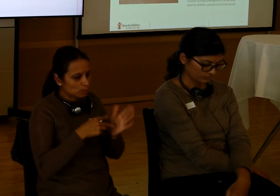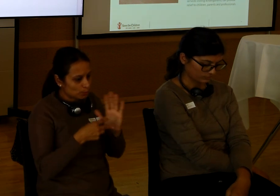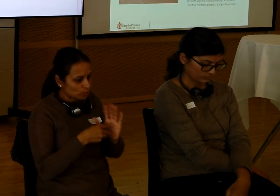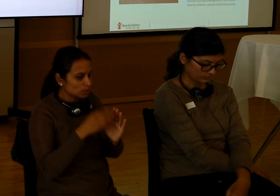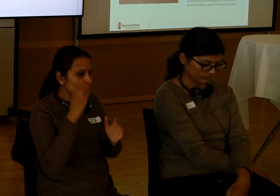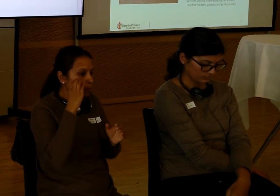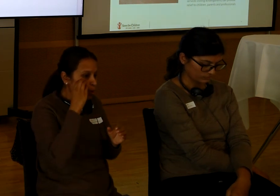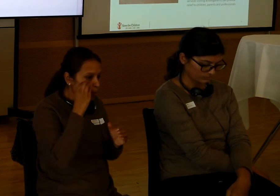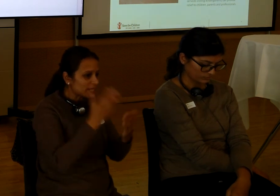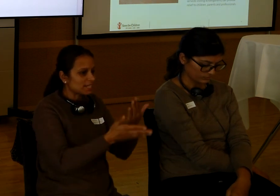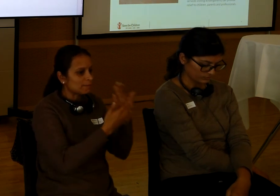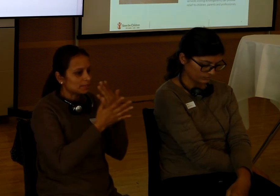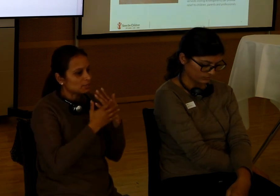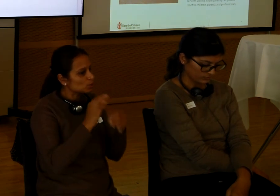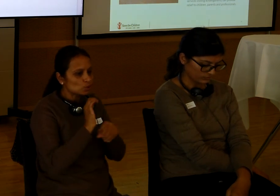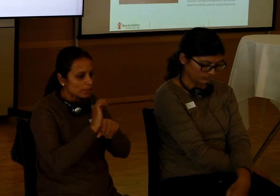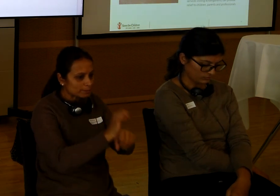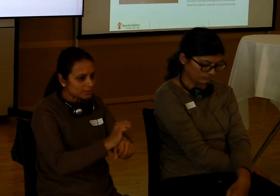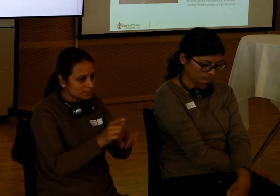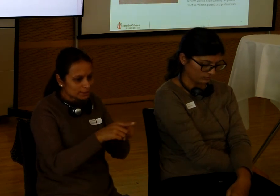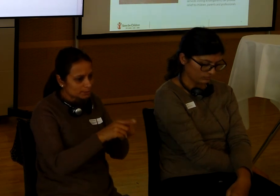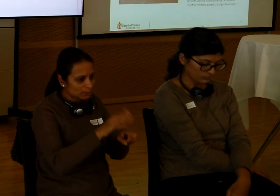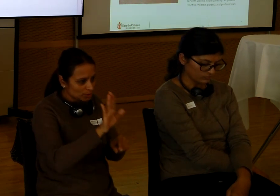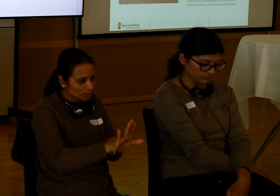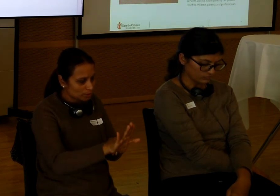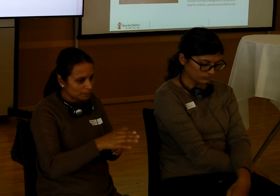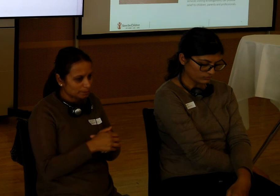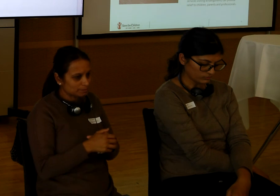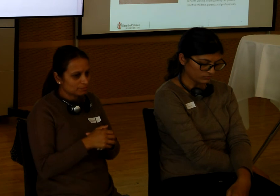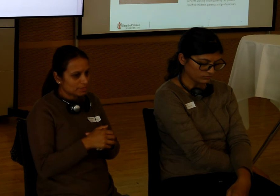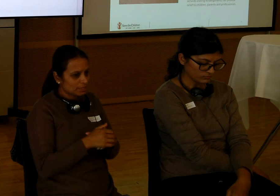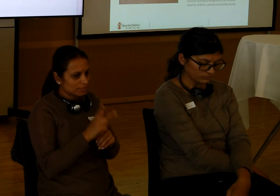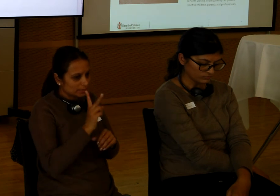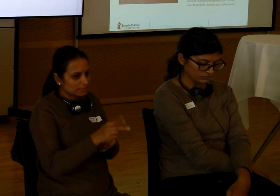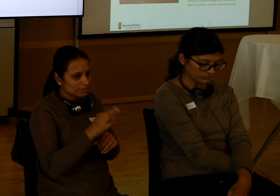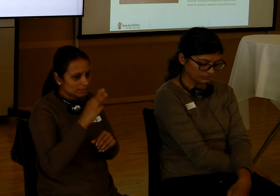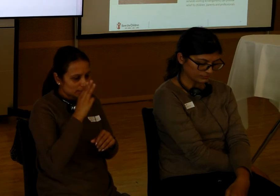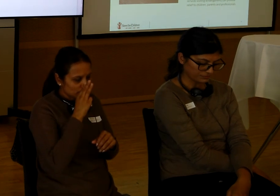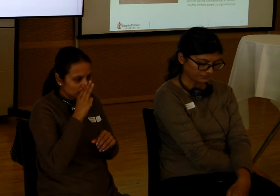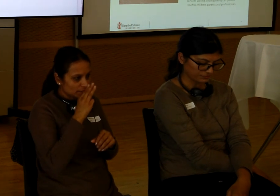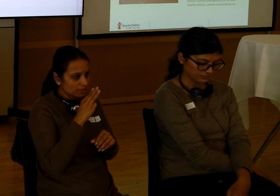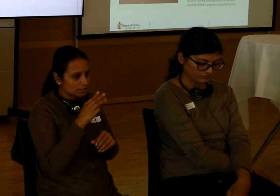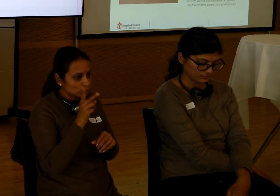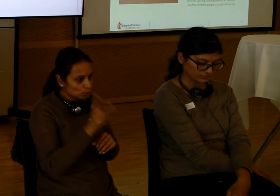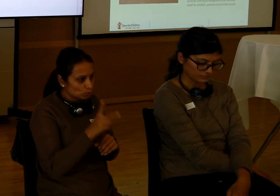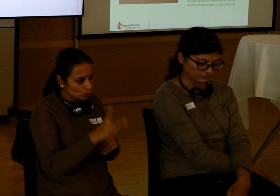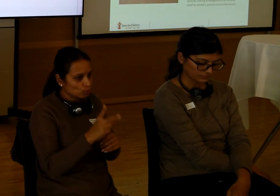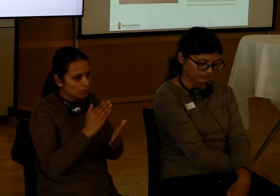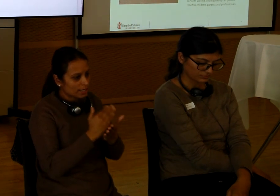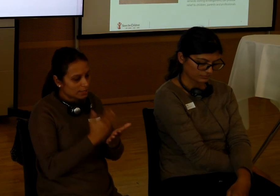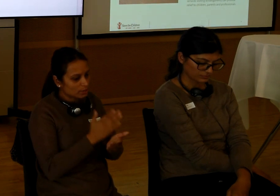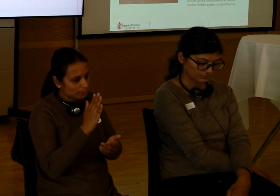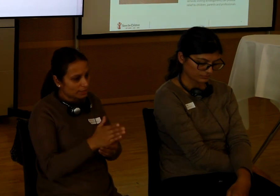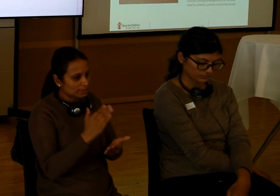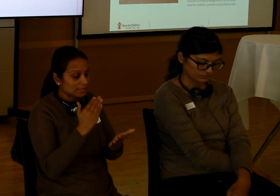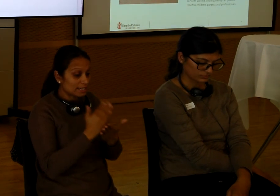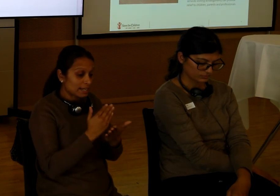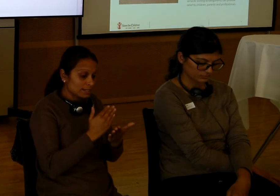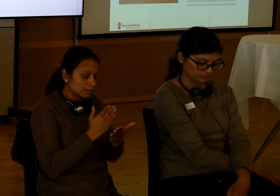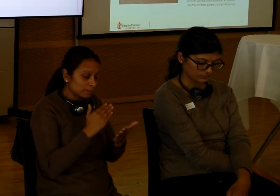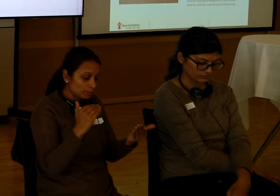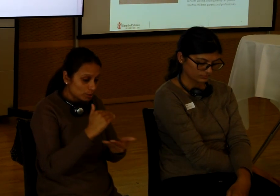mobile rehabilitation services, visiting kindergartens, can provide a big relief to children, parents